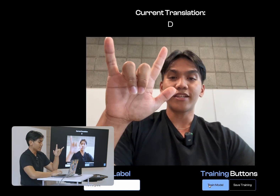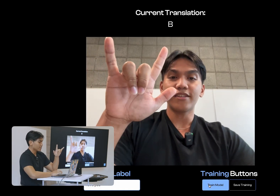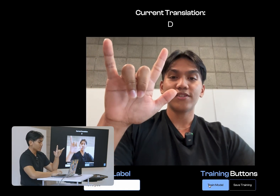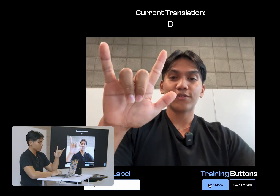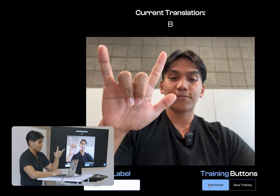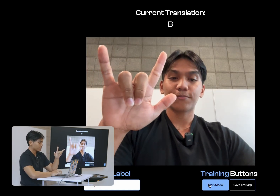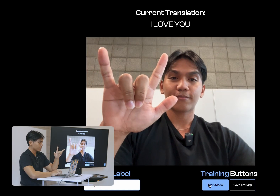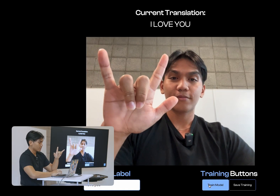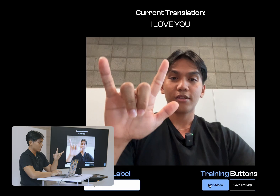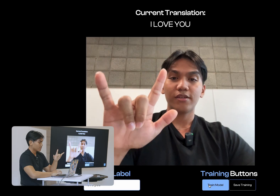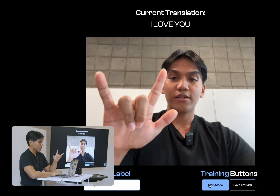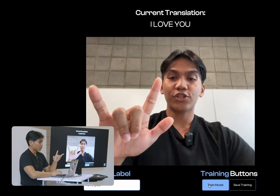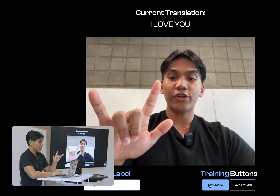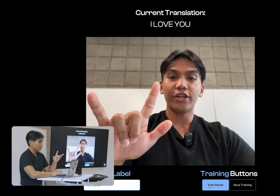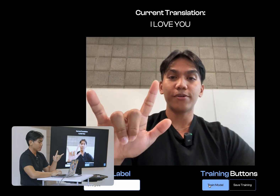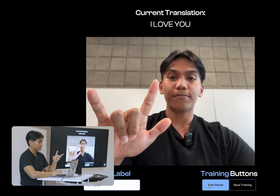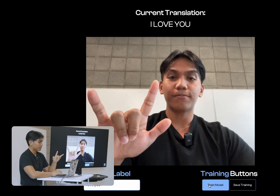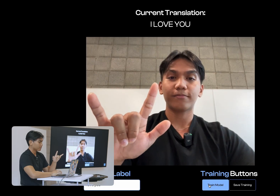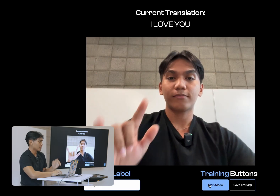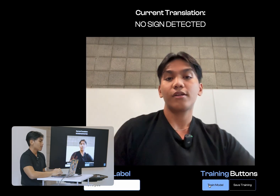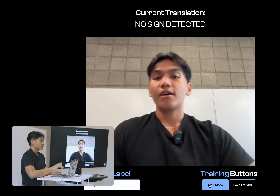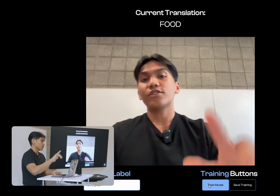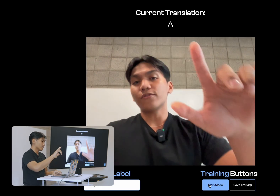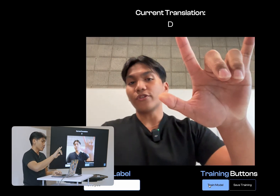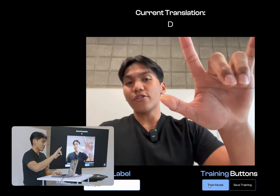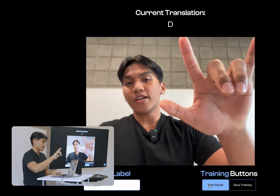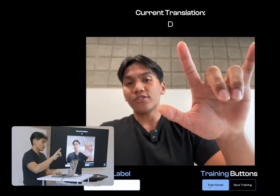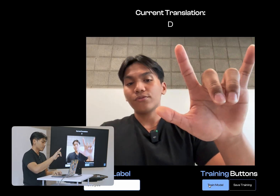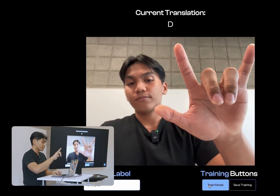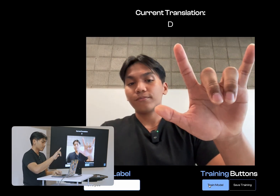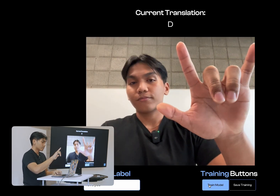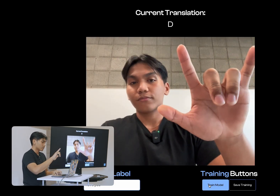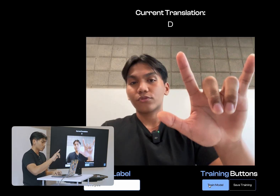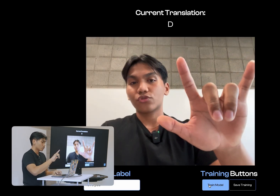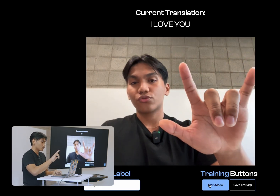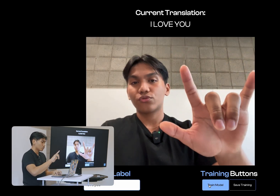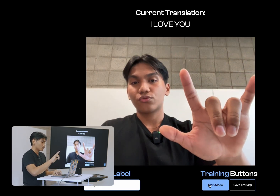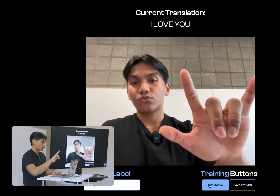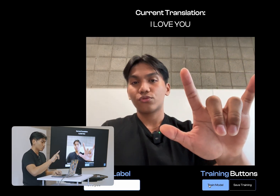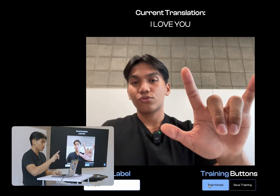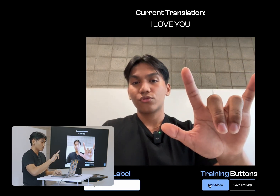if I click this, you see it's training it up. Let's do it for the other hand too.